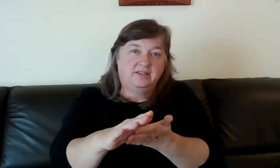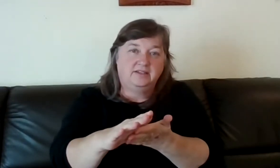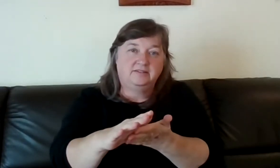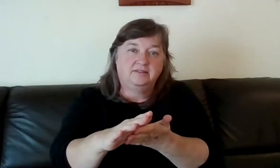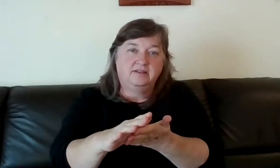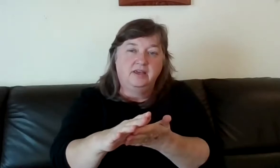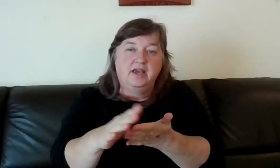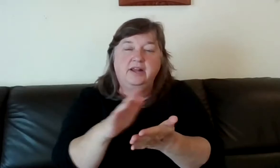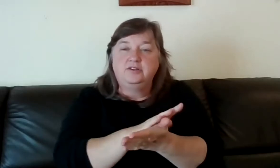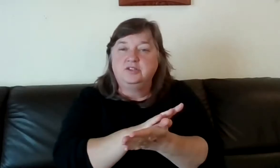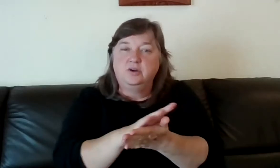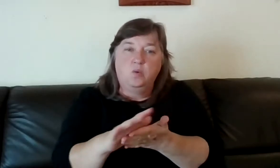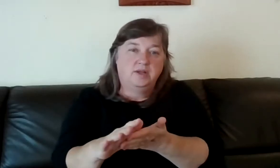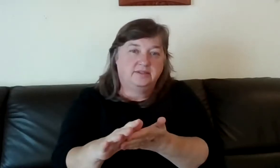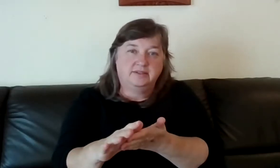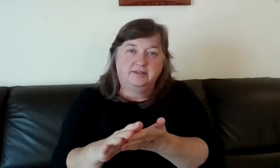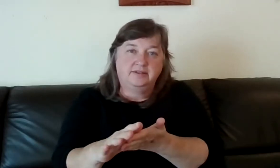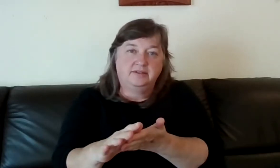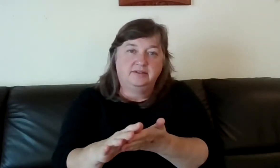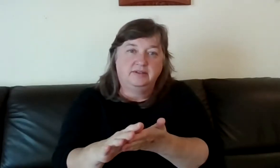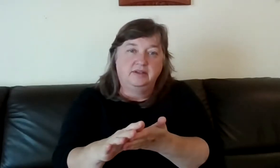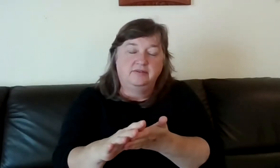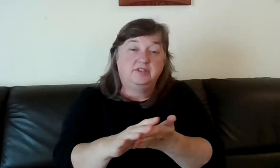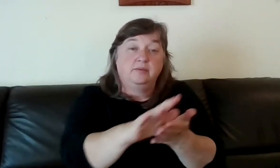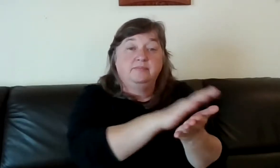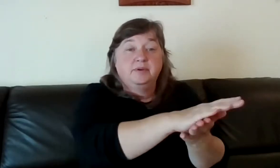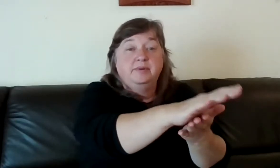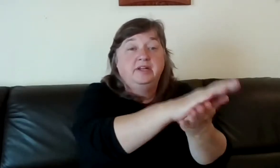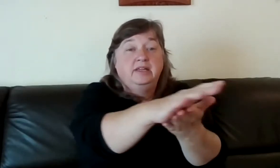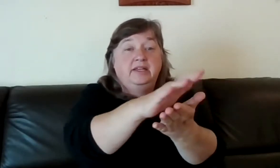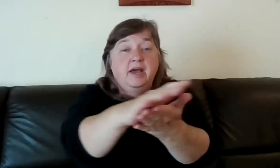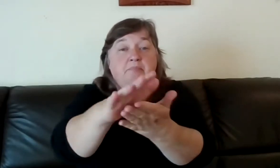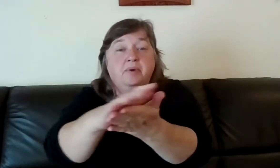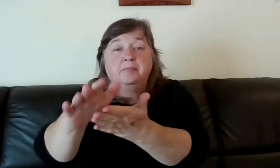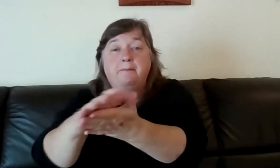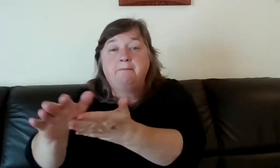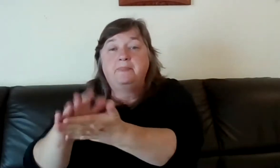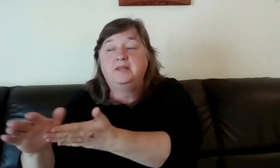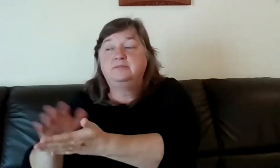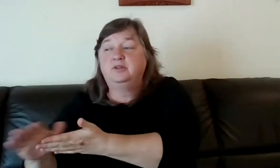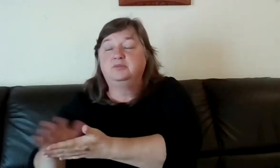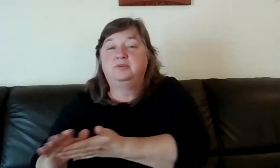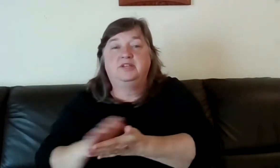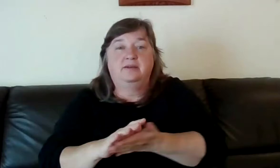clean. And you just do it once. You tell somebody to clean up, it's multiple